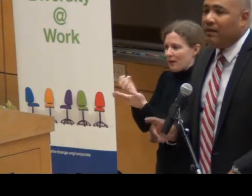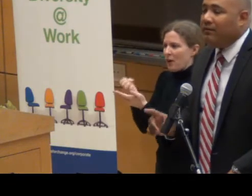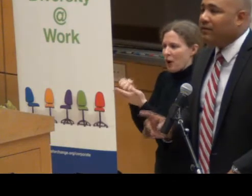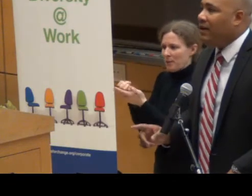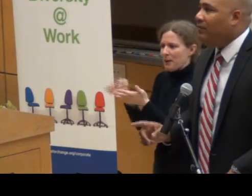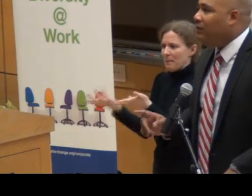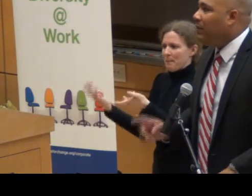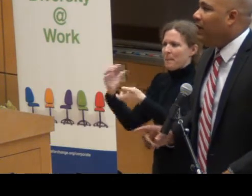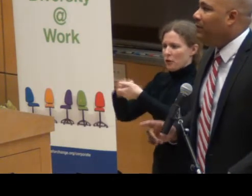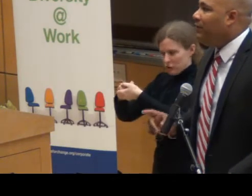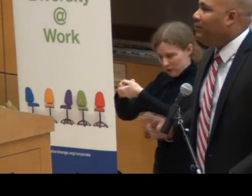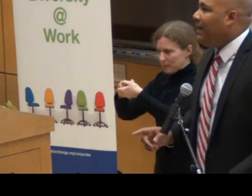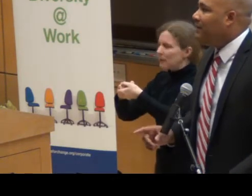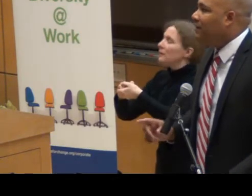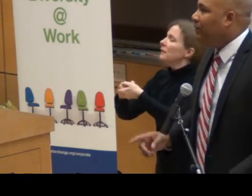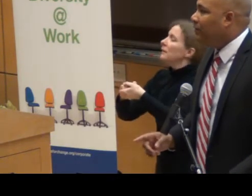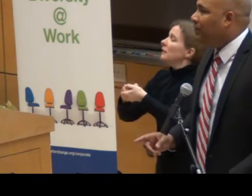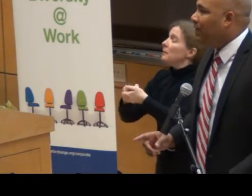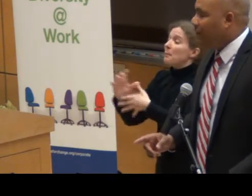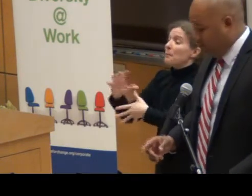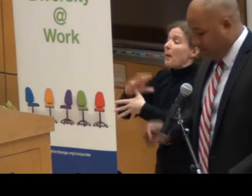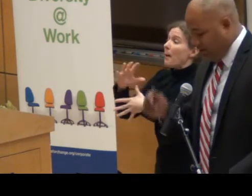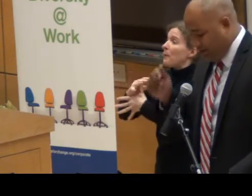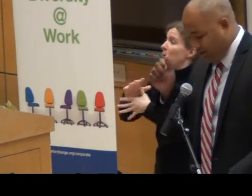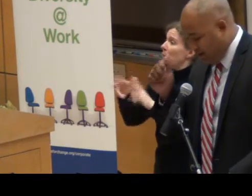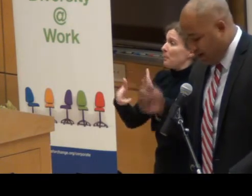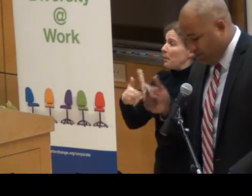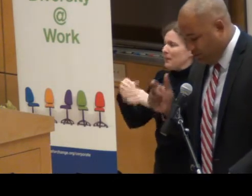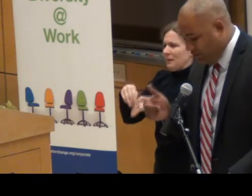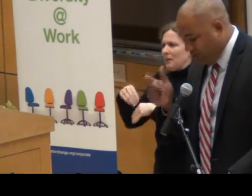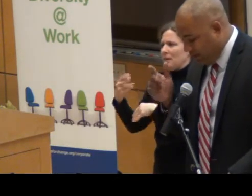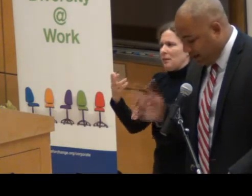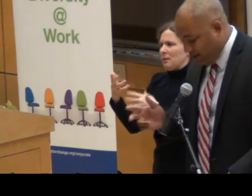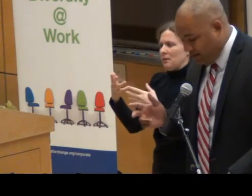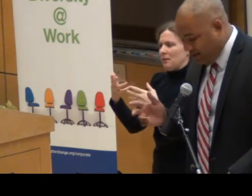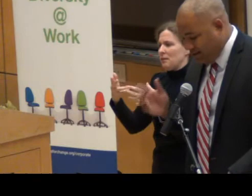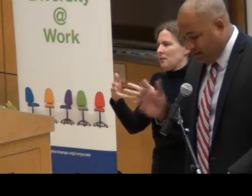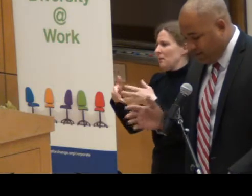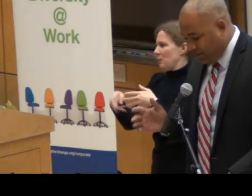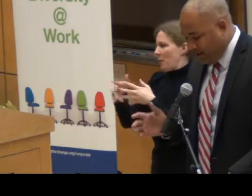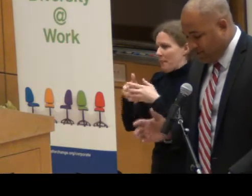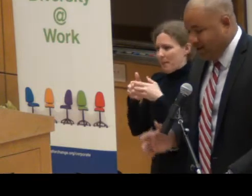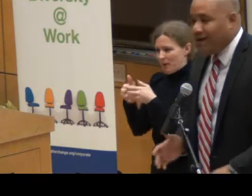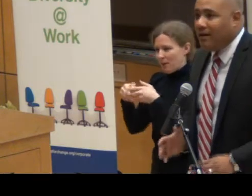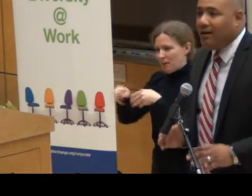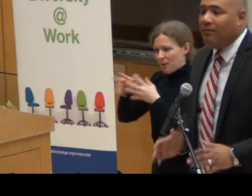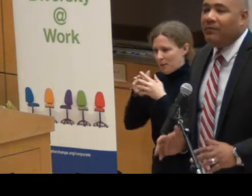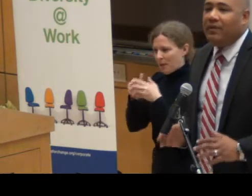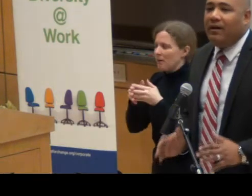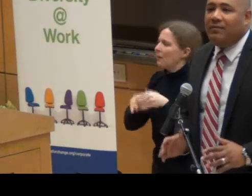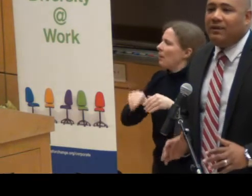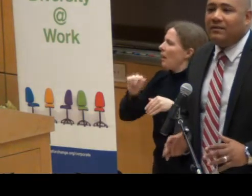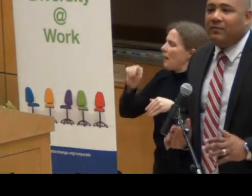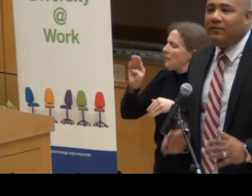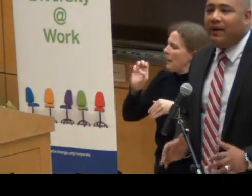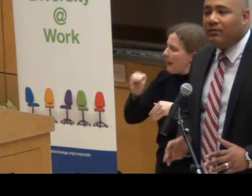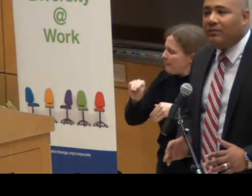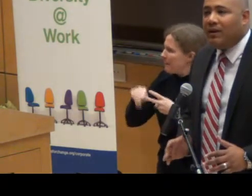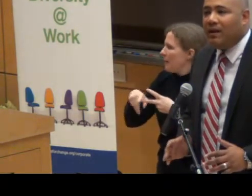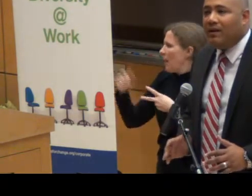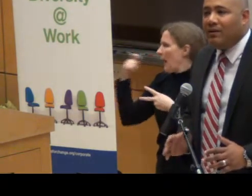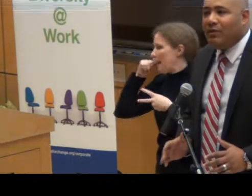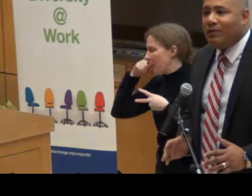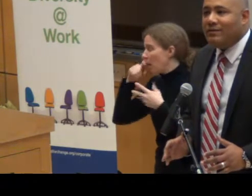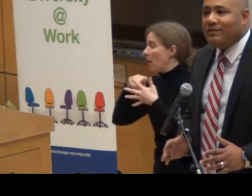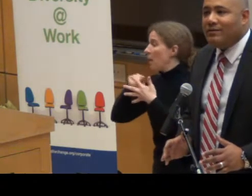7 of the 10 most popular brands in North America, so this is the Apple, Google, AT&T, IBM, come from companies that were